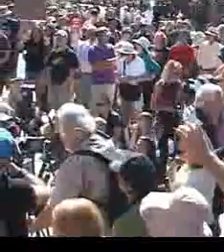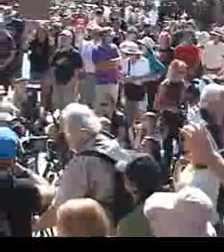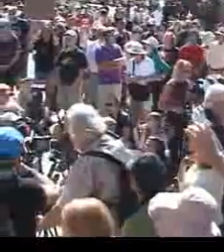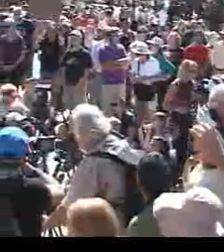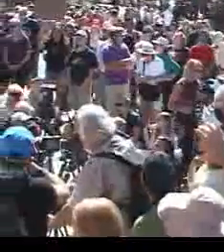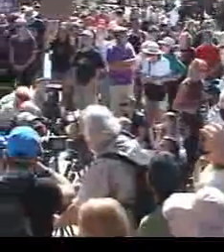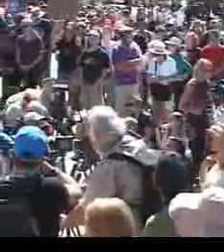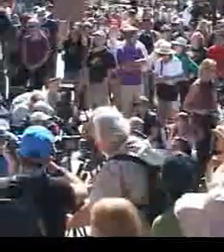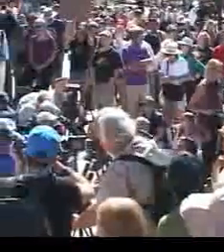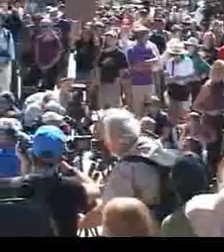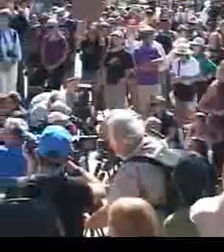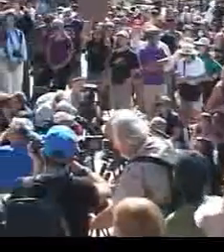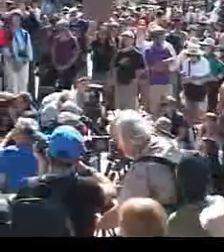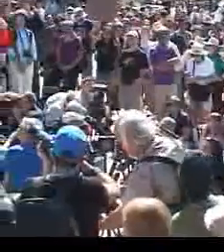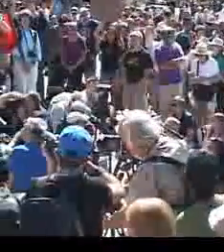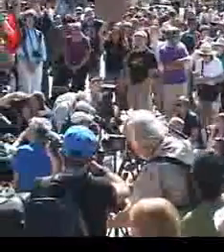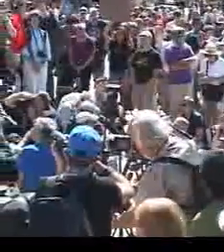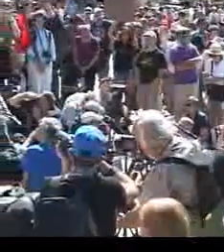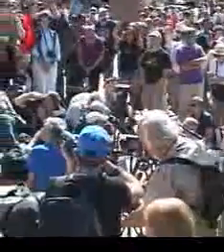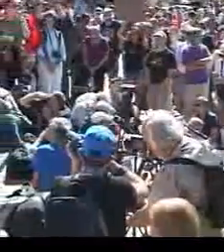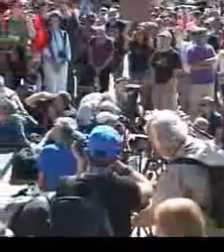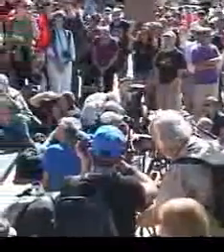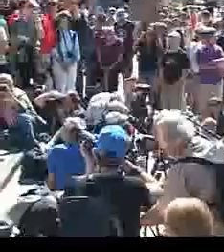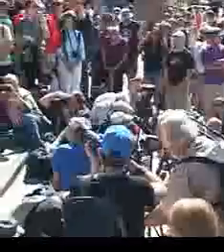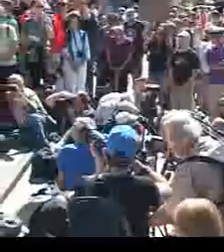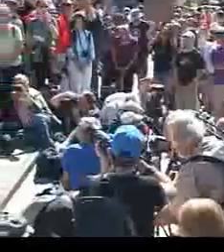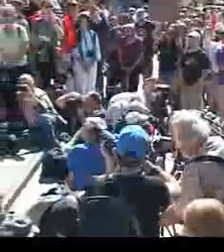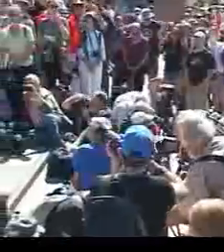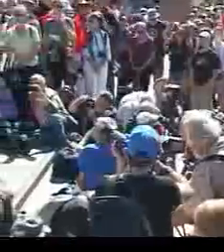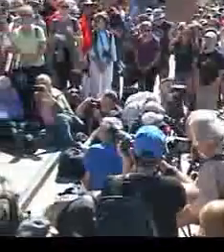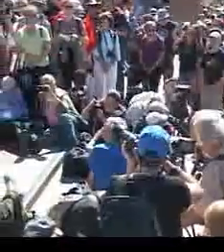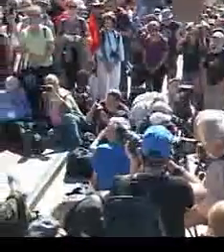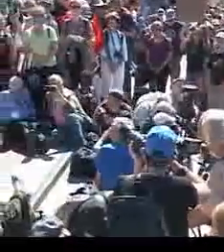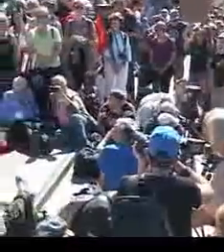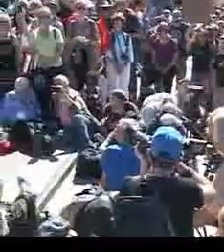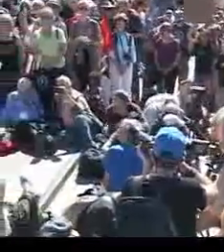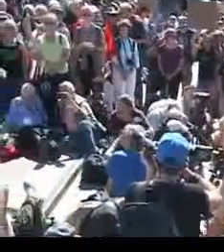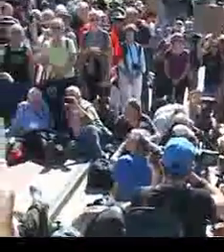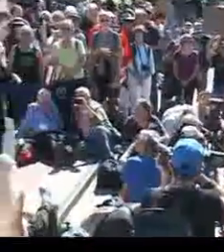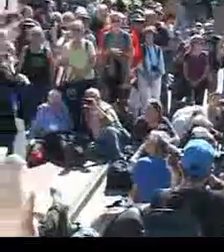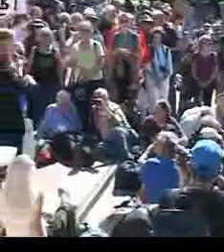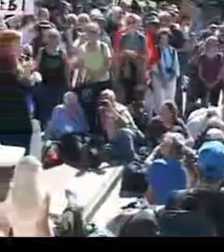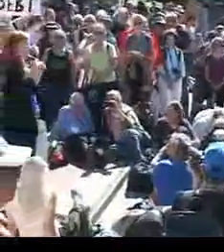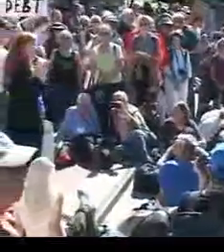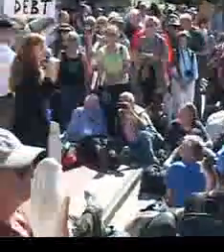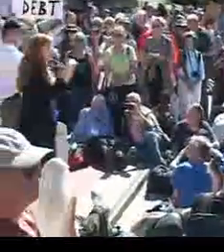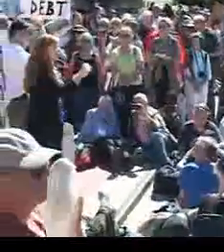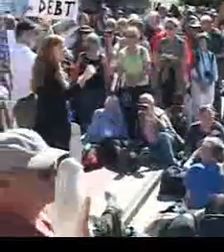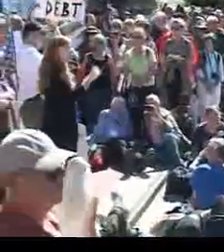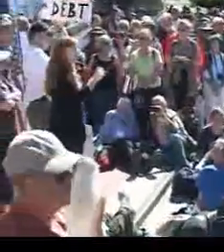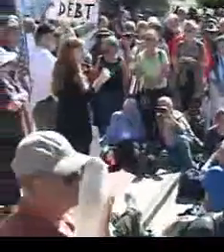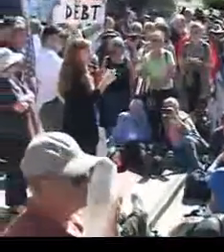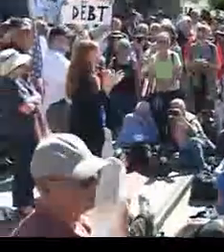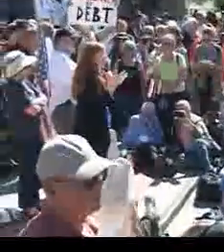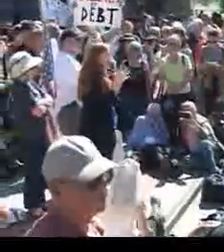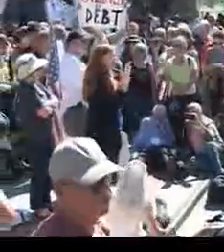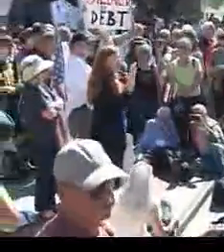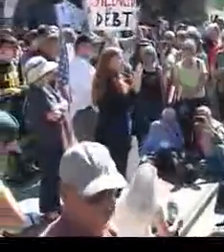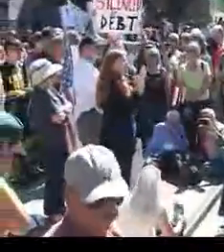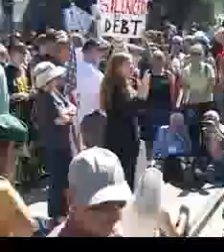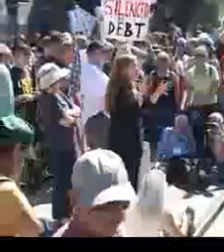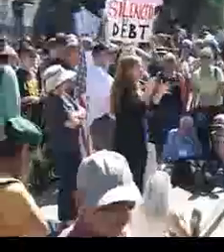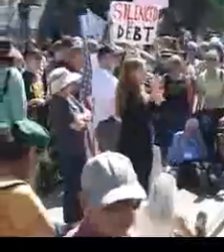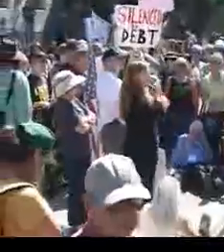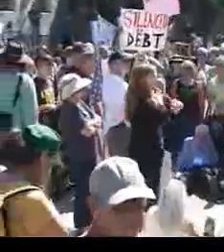are extend more than just the law, extend to a whole mode of arbitrary power, a whole mode of arbitrary exercise